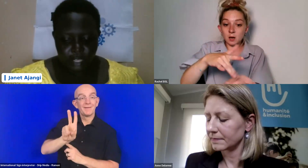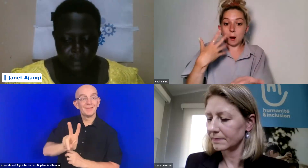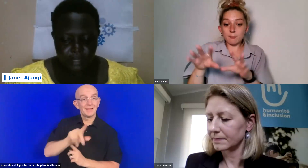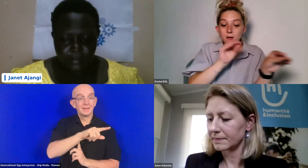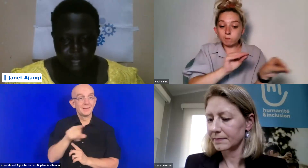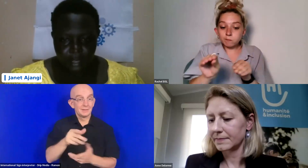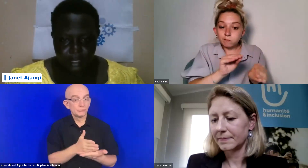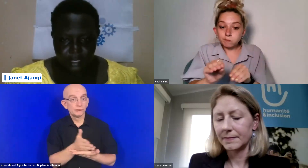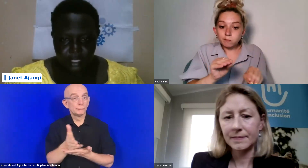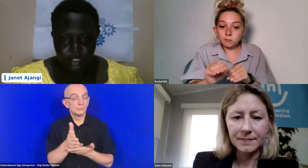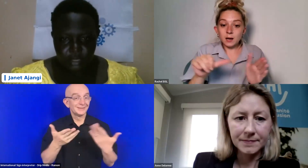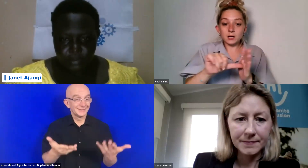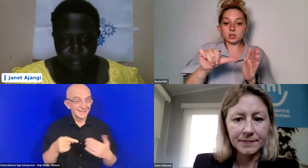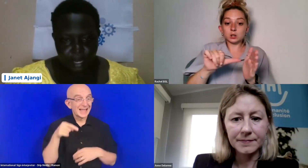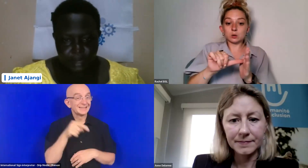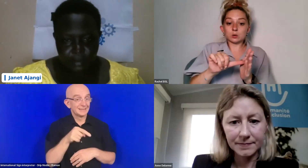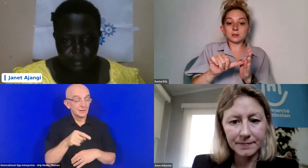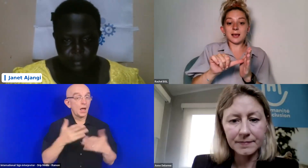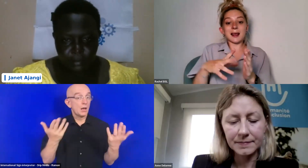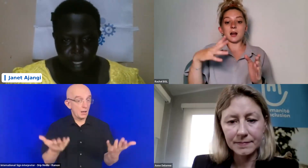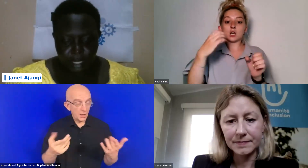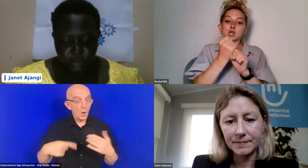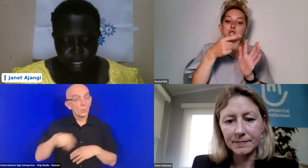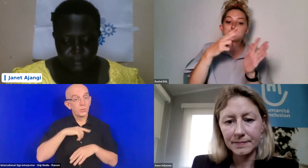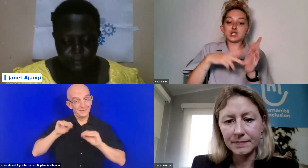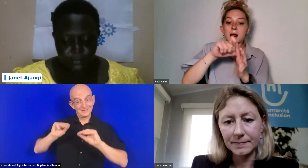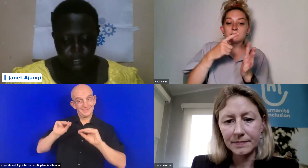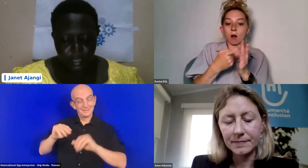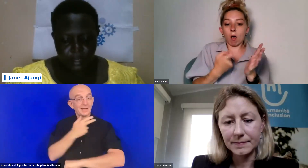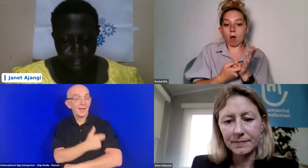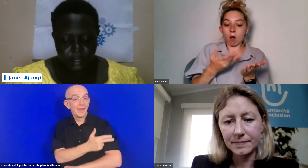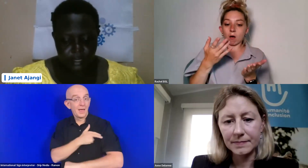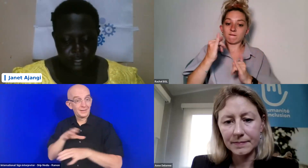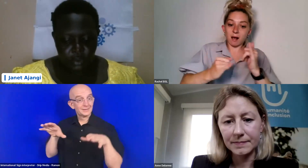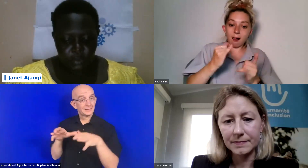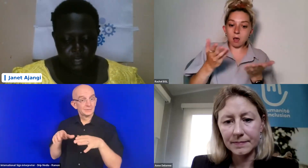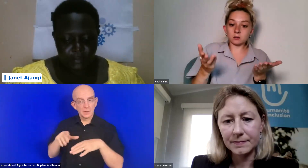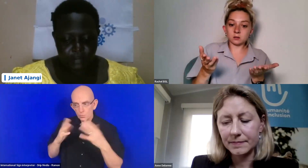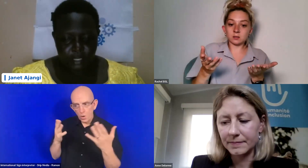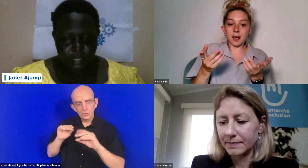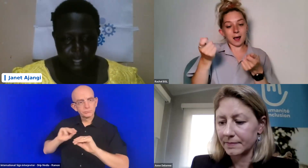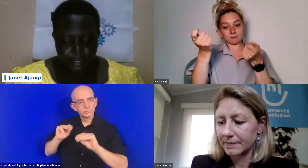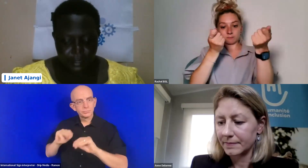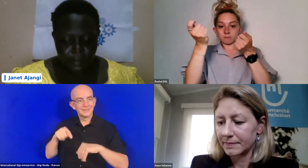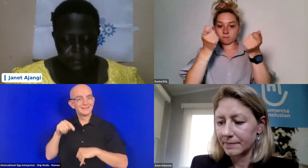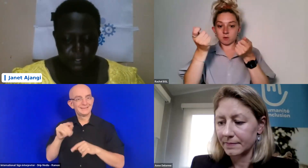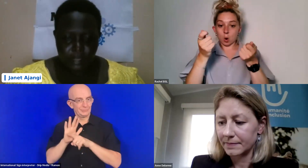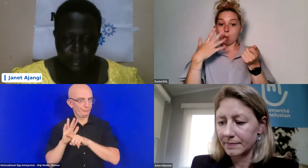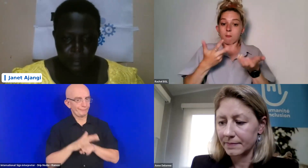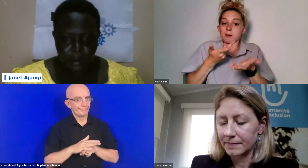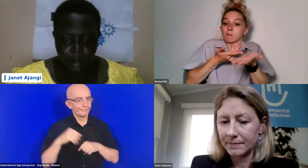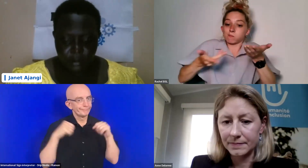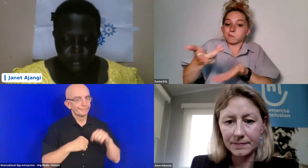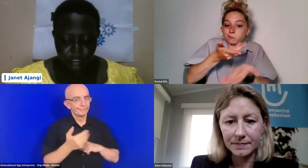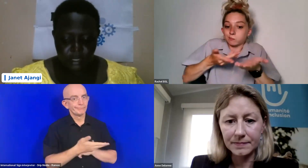of gender-based violence, GBV management, others. We have been discussing with